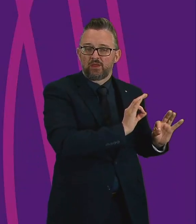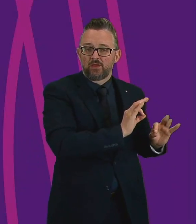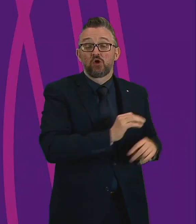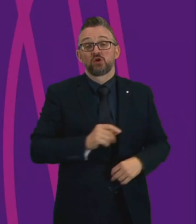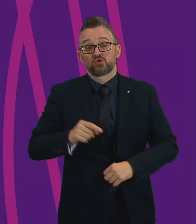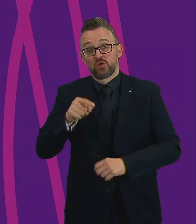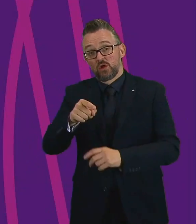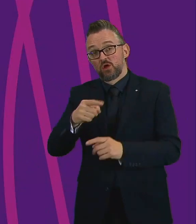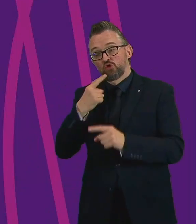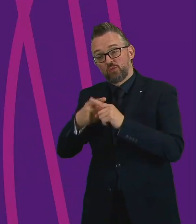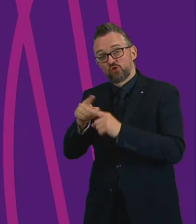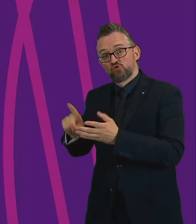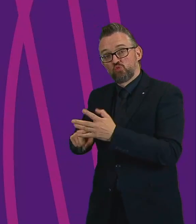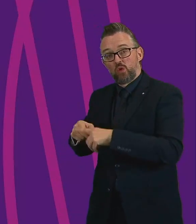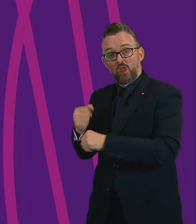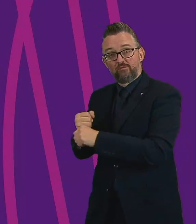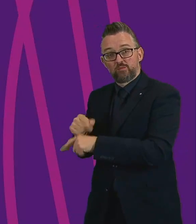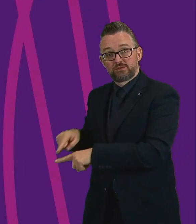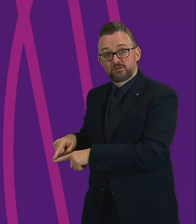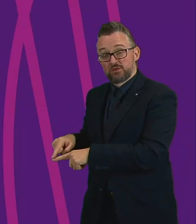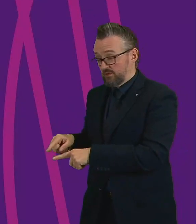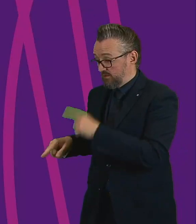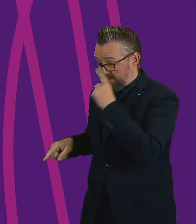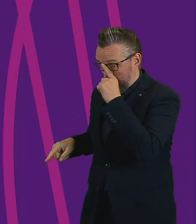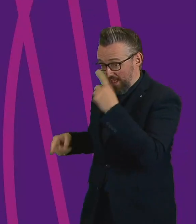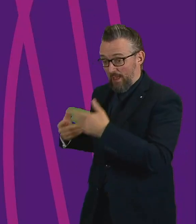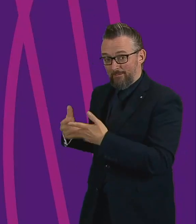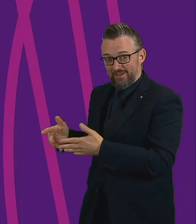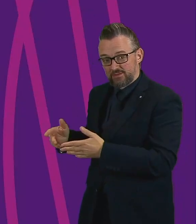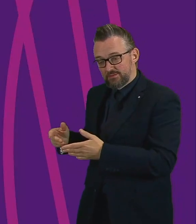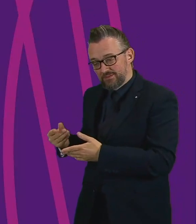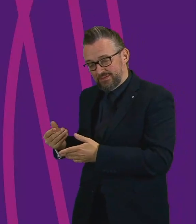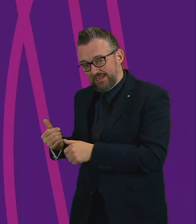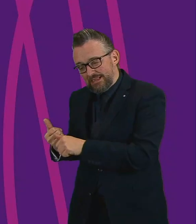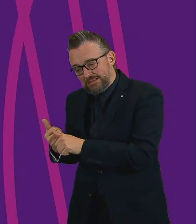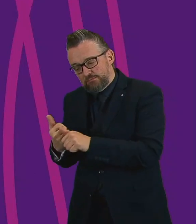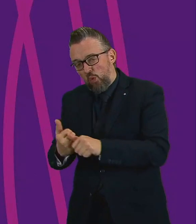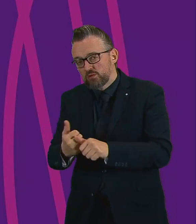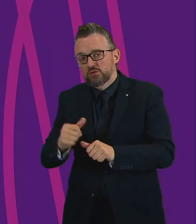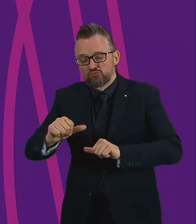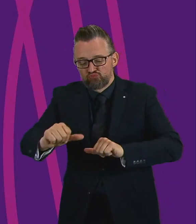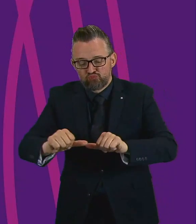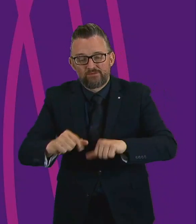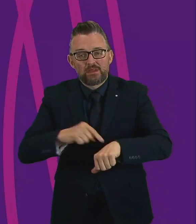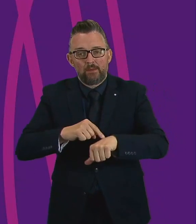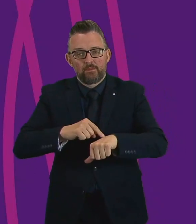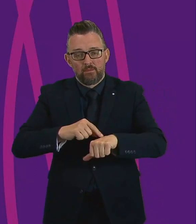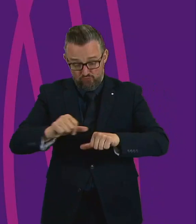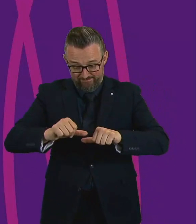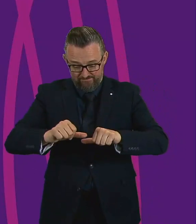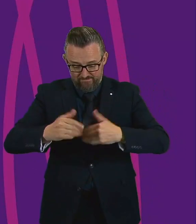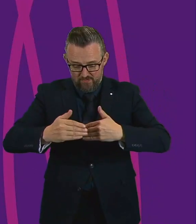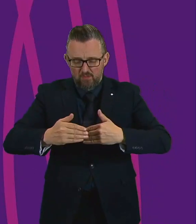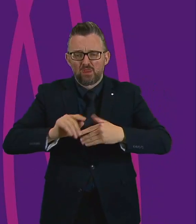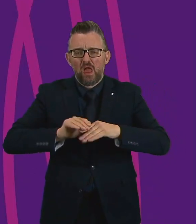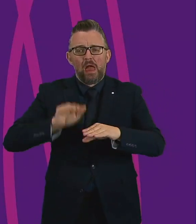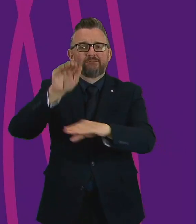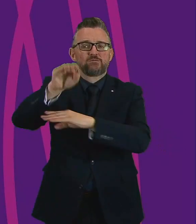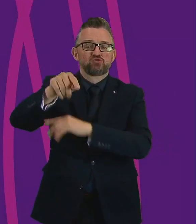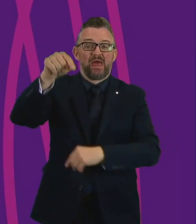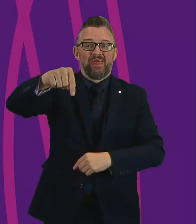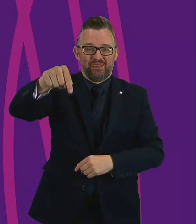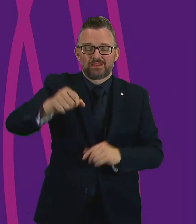virtues of the UK government, which, yes, has provided significant short-term stability, but the real question is, what are we going to do in the future? And I think